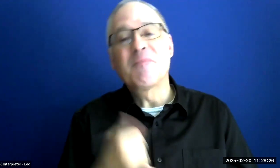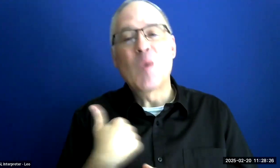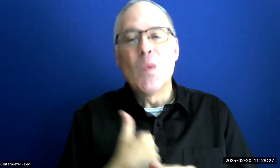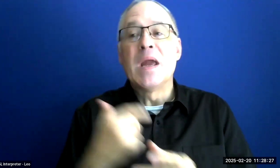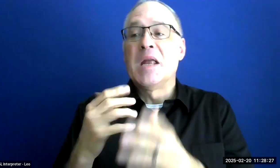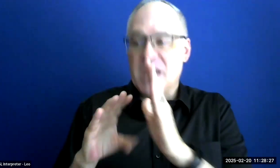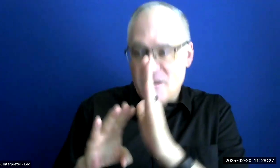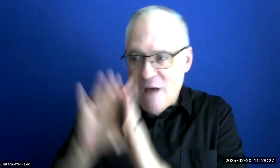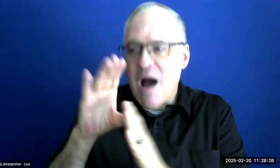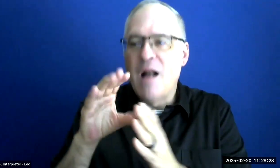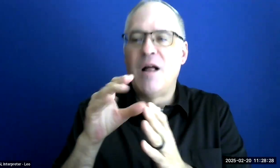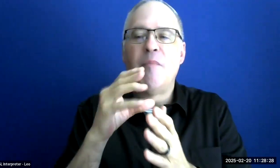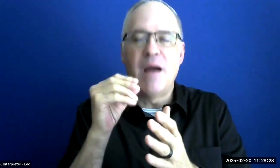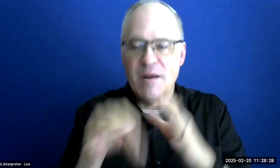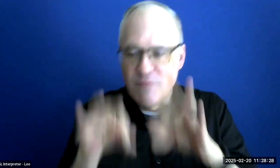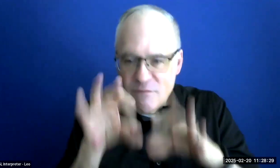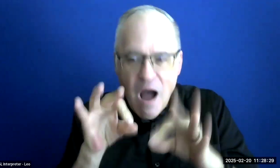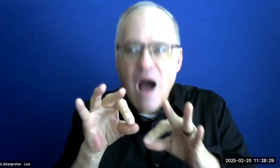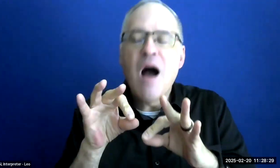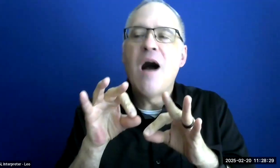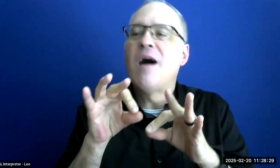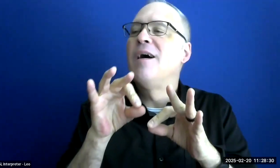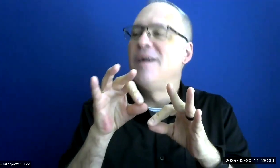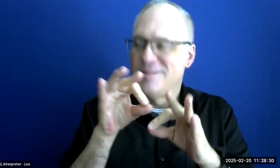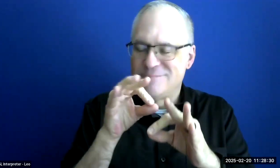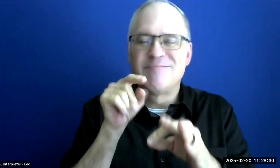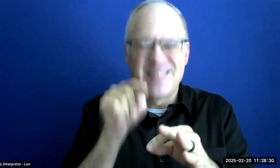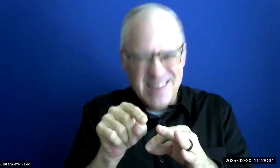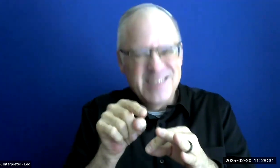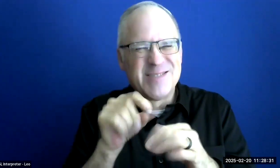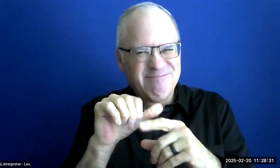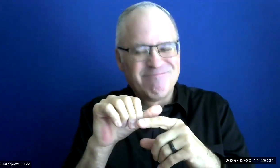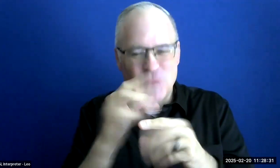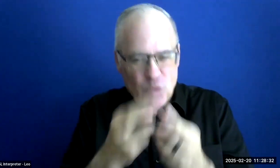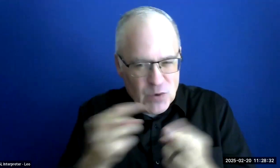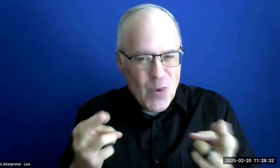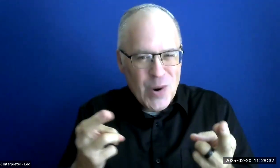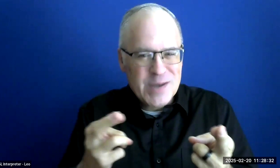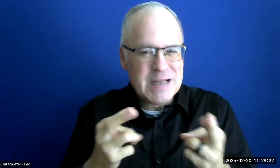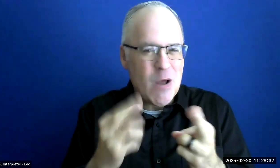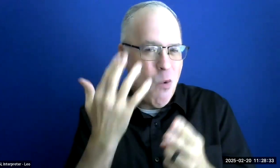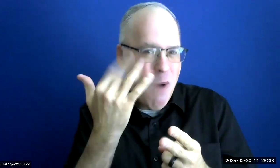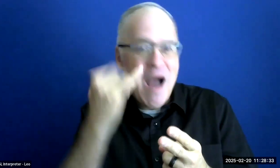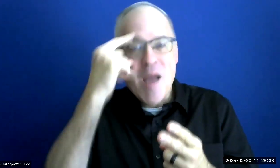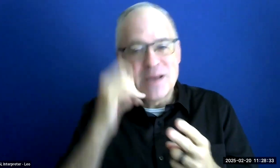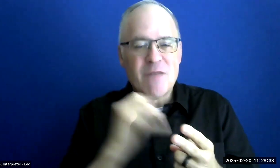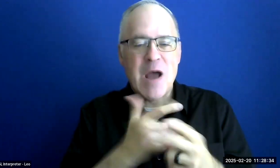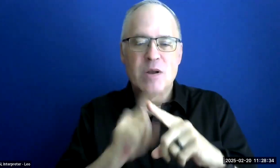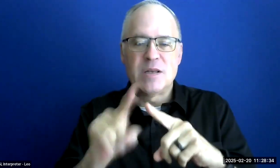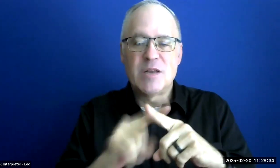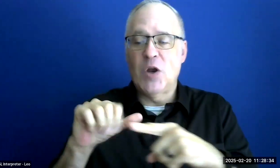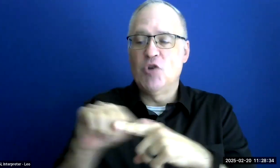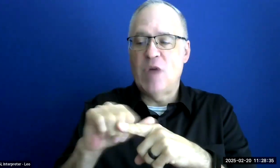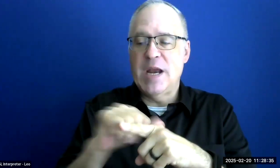of those resources because of feedback we received during various training events that we've held around the world.